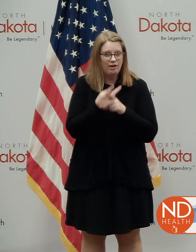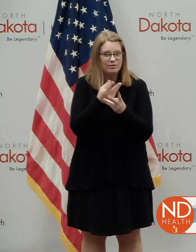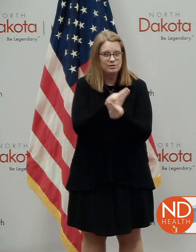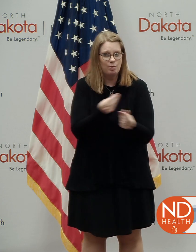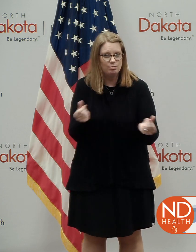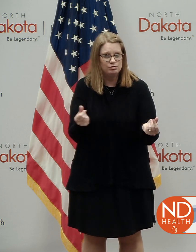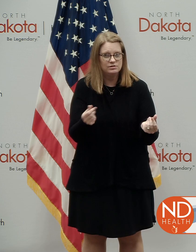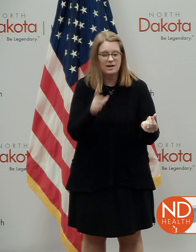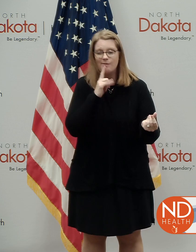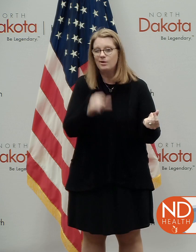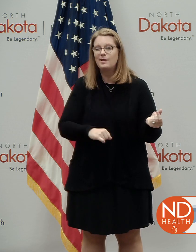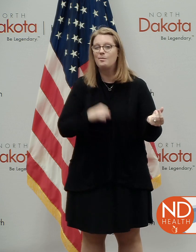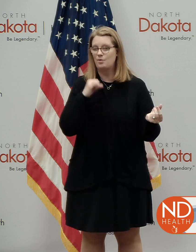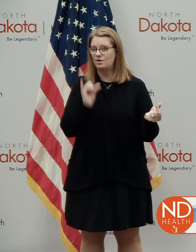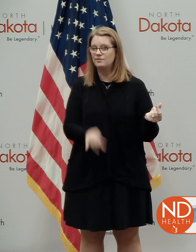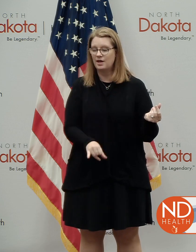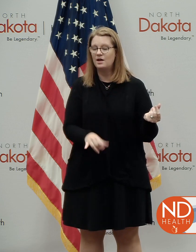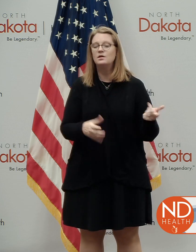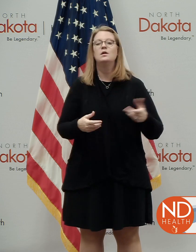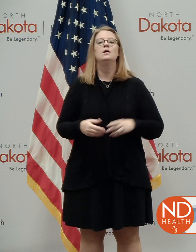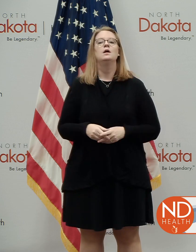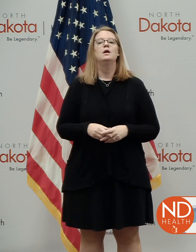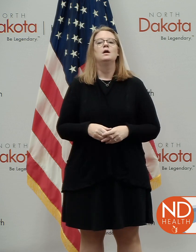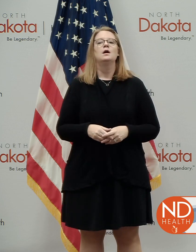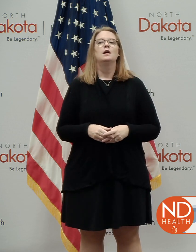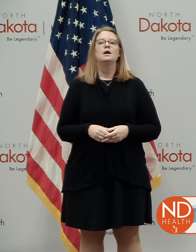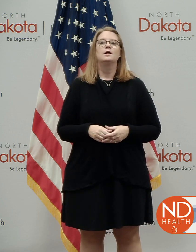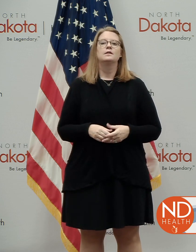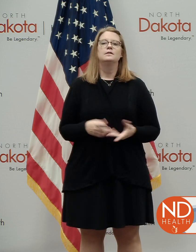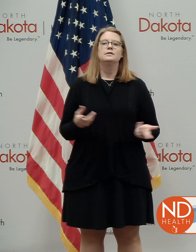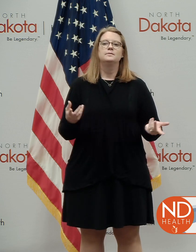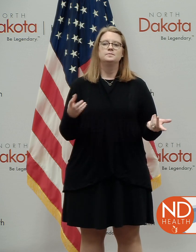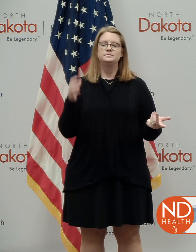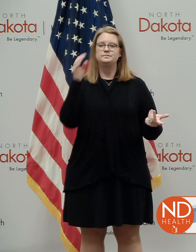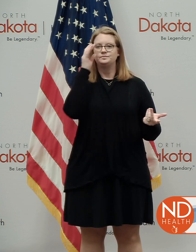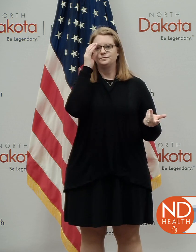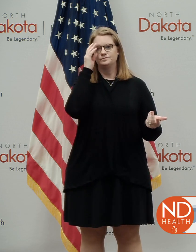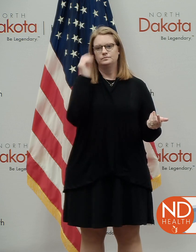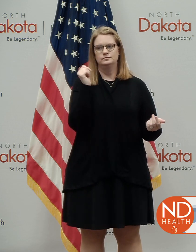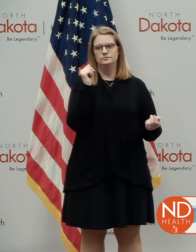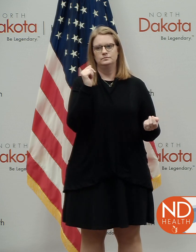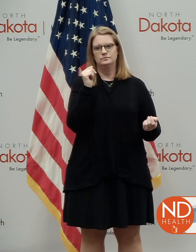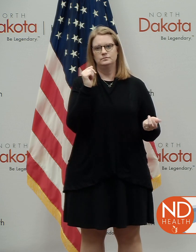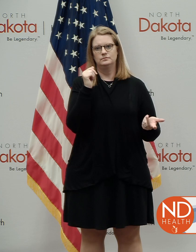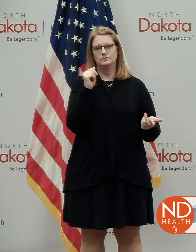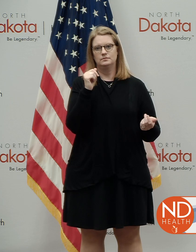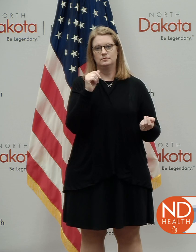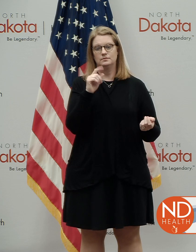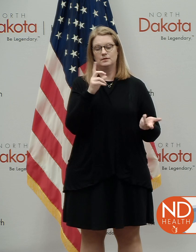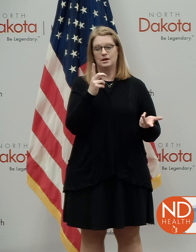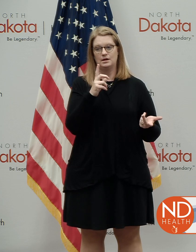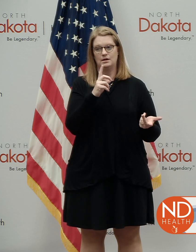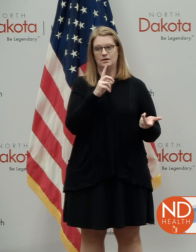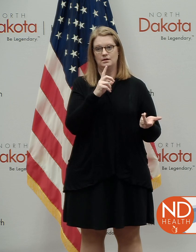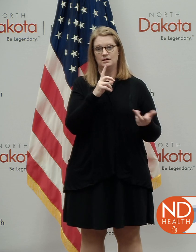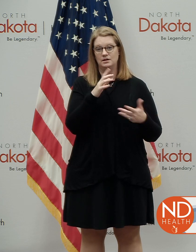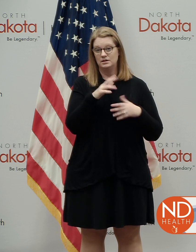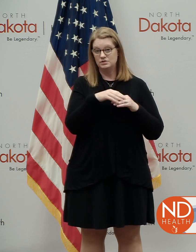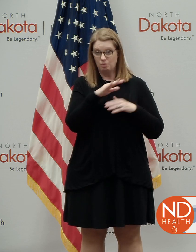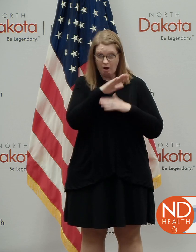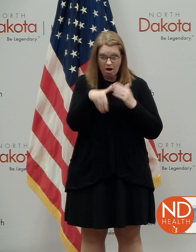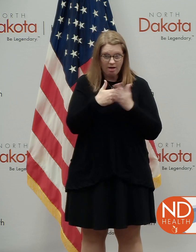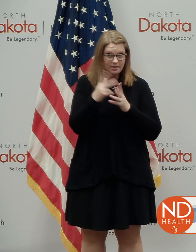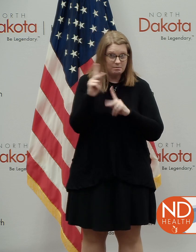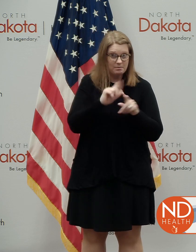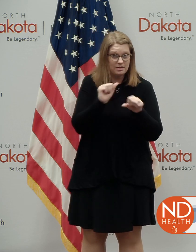state. And I would be remiss not to send out my sincere gratitude to our frontline